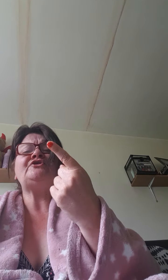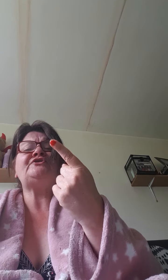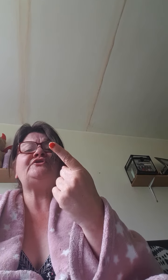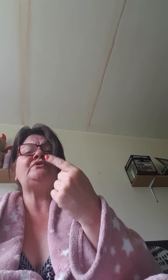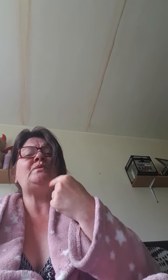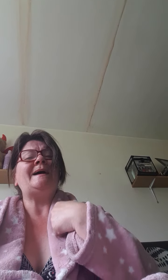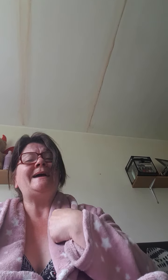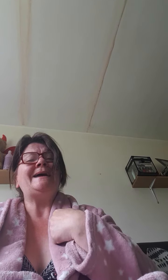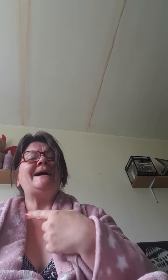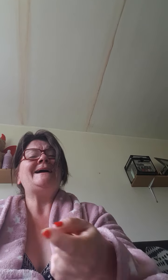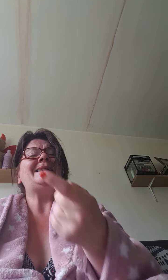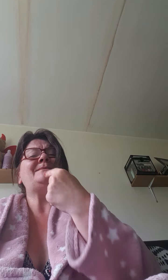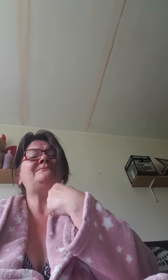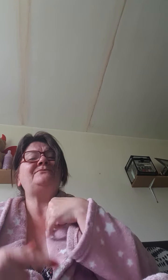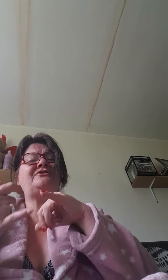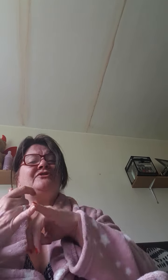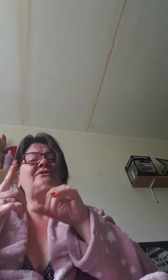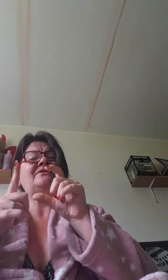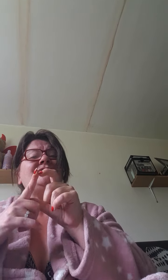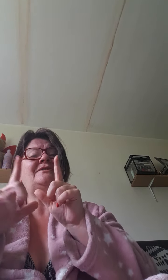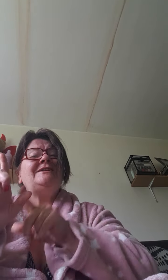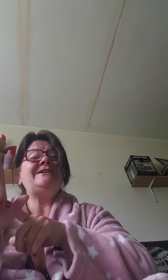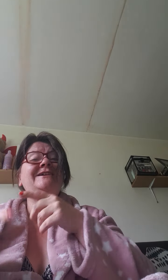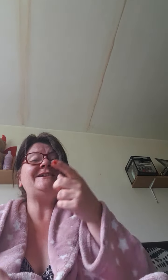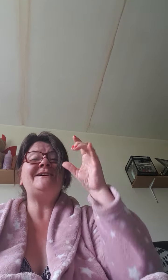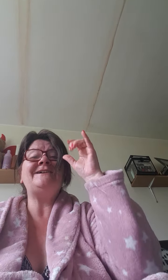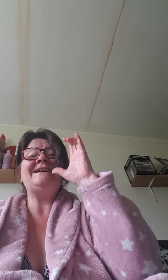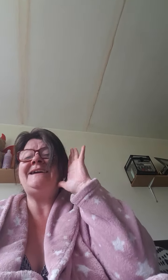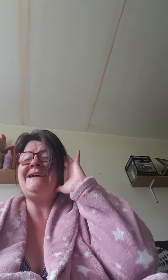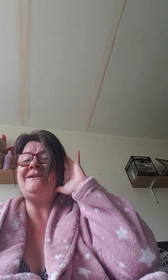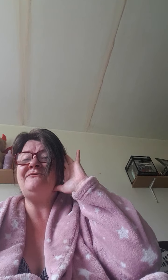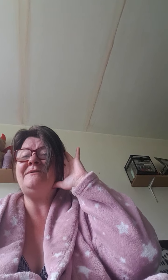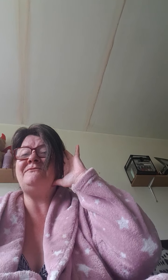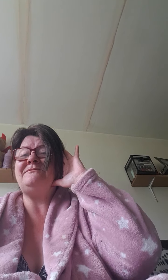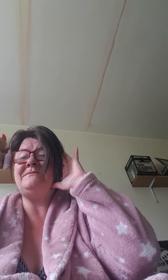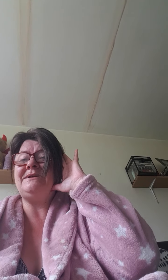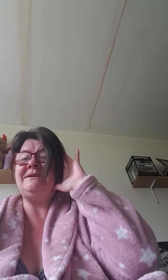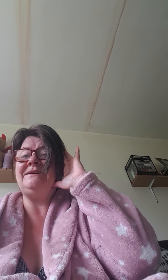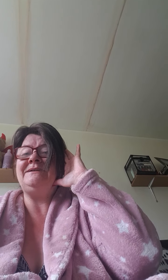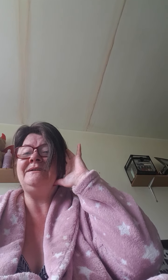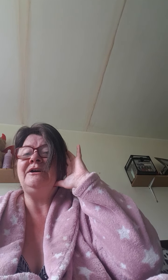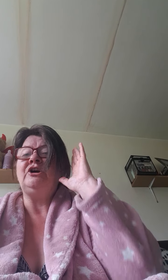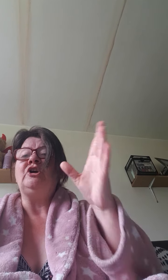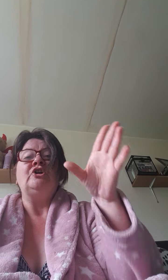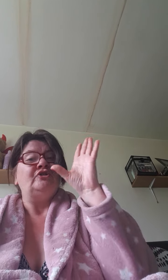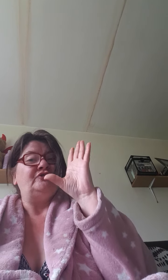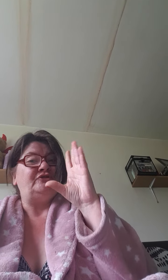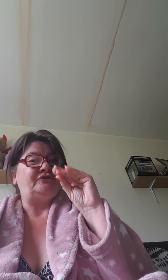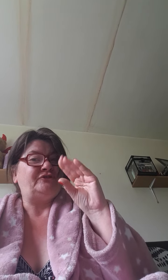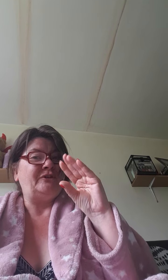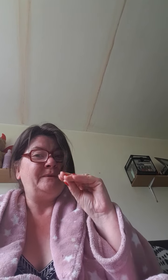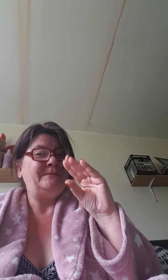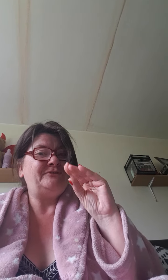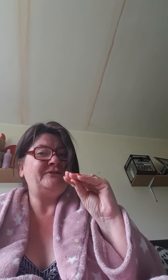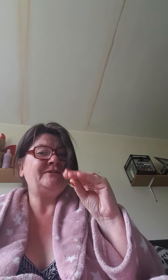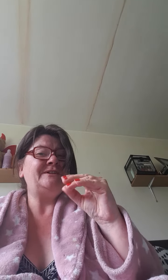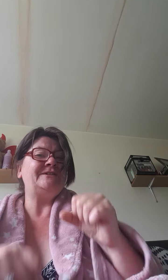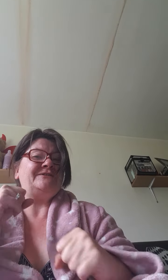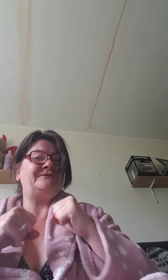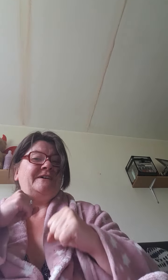just the way I am. Suddenly I hear me. So I'm talking as fast